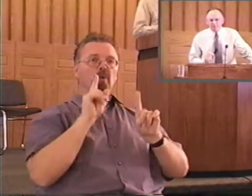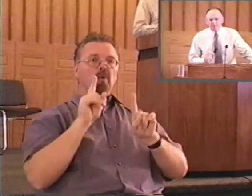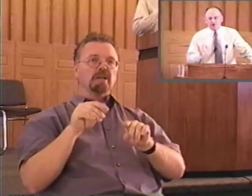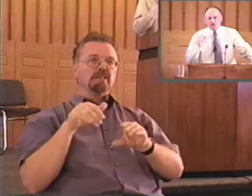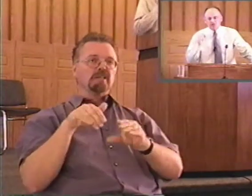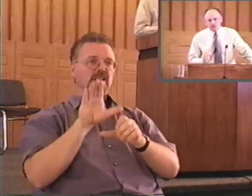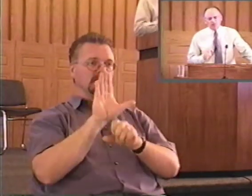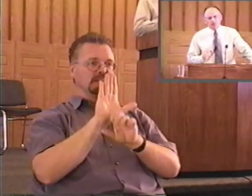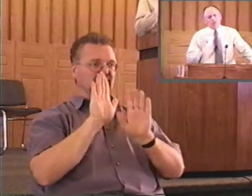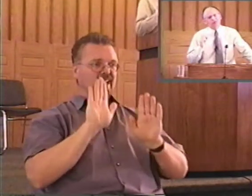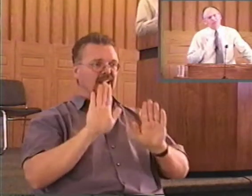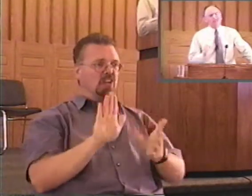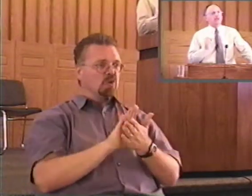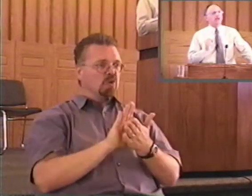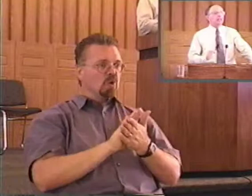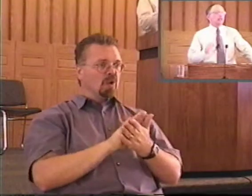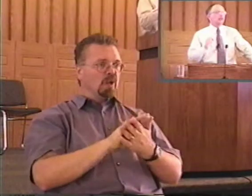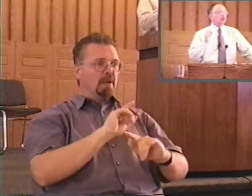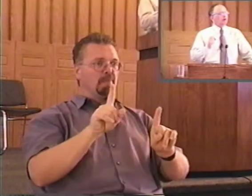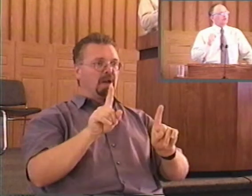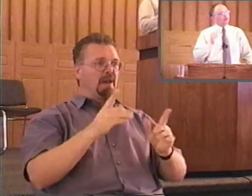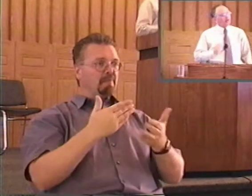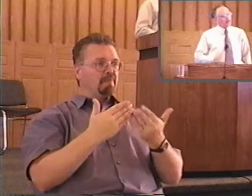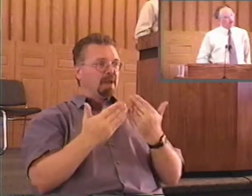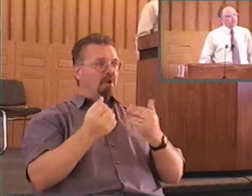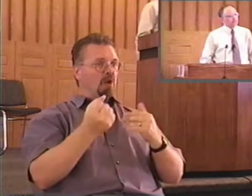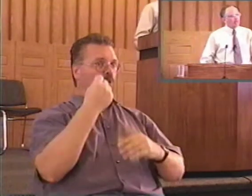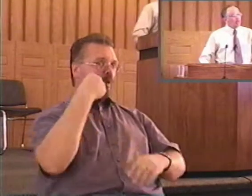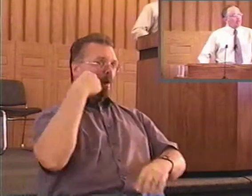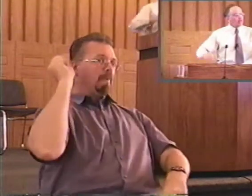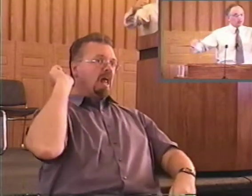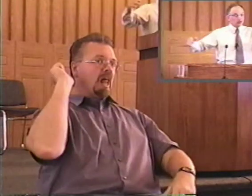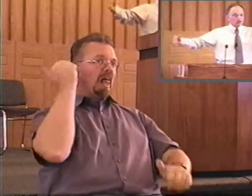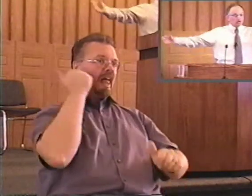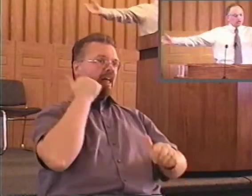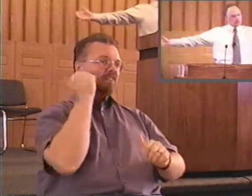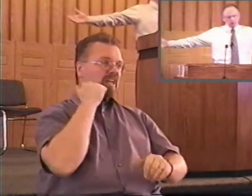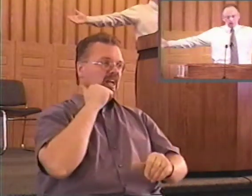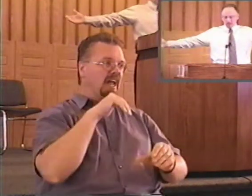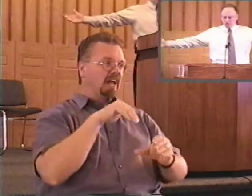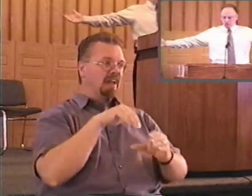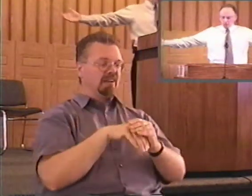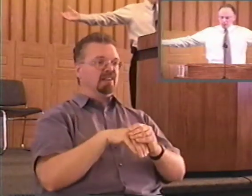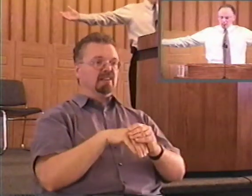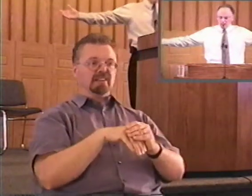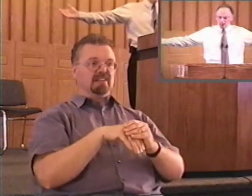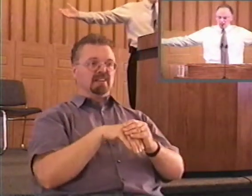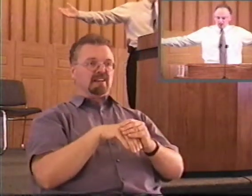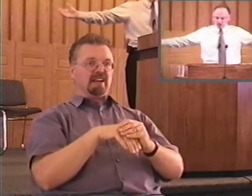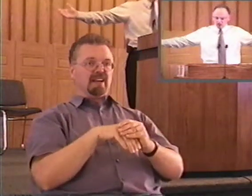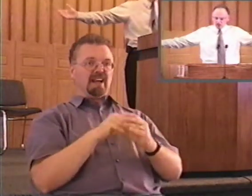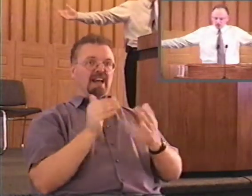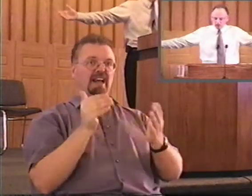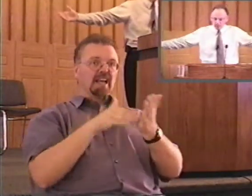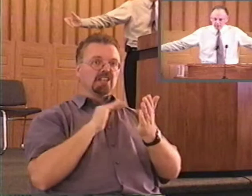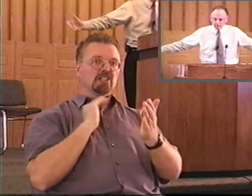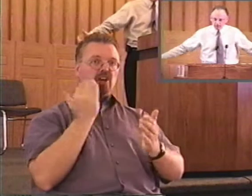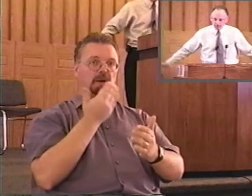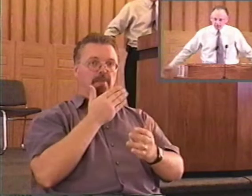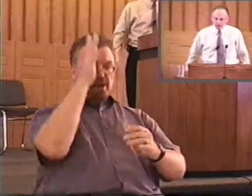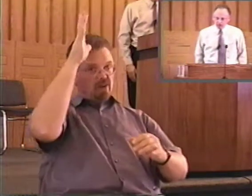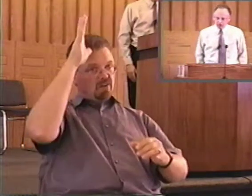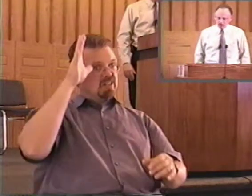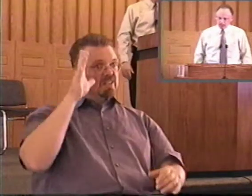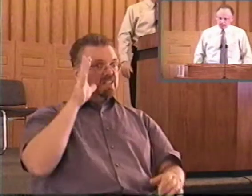rebel every single day against our parents and just assume that this is okay. This is the